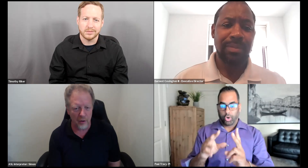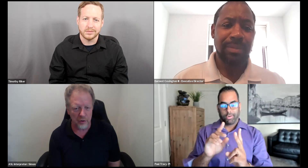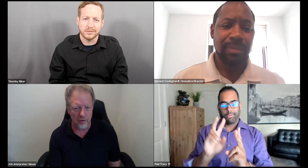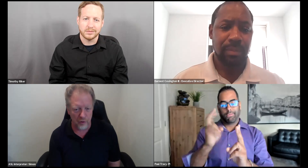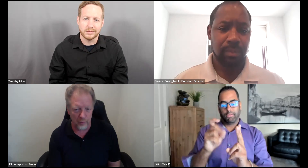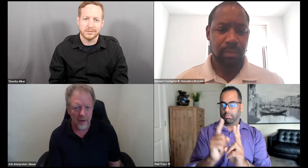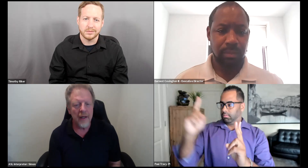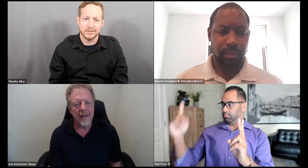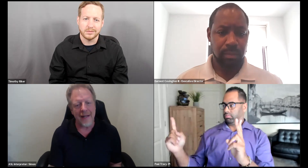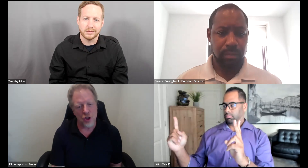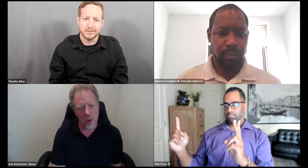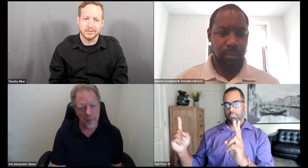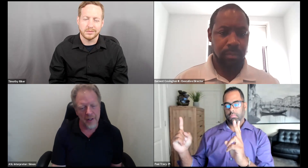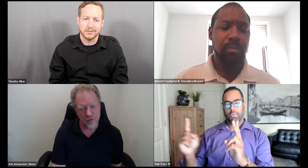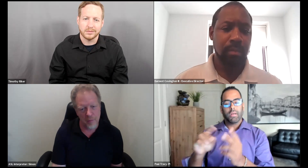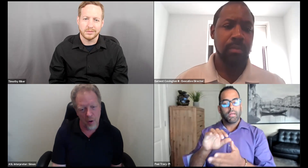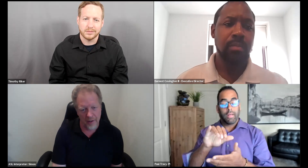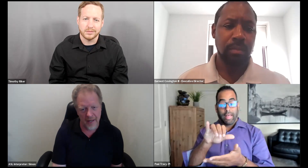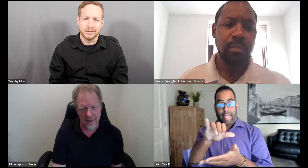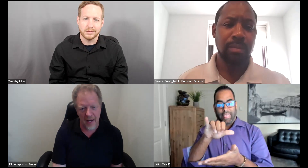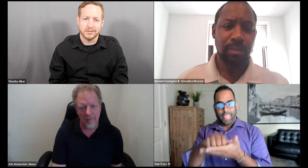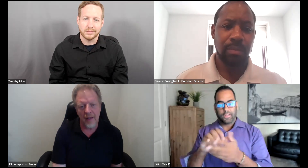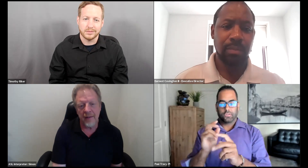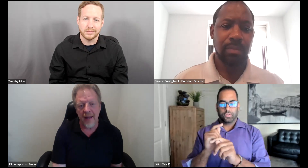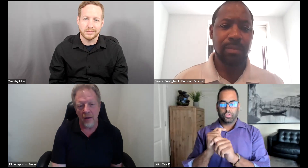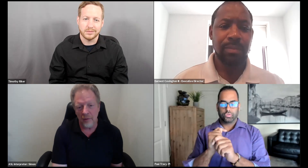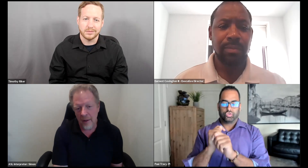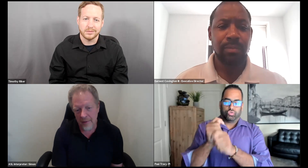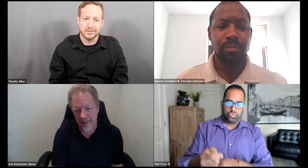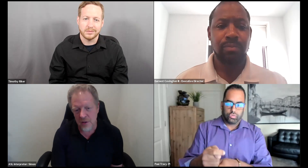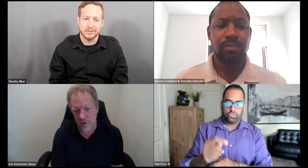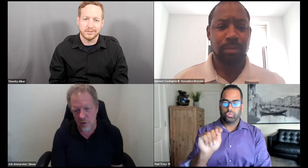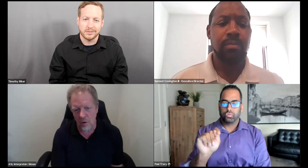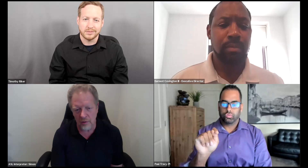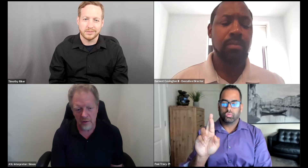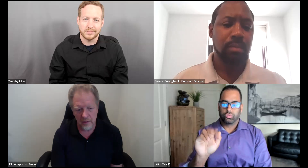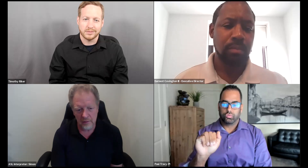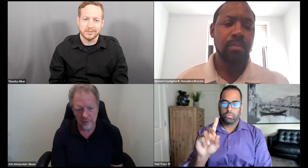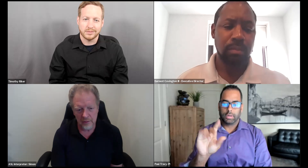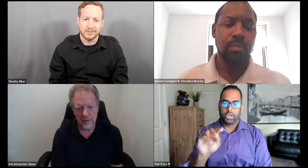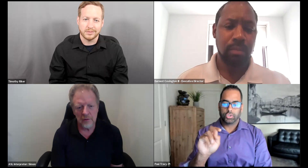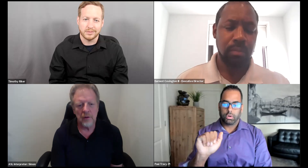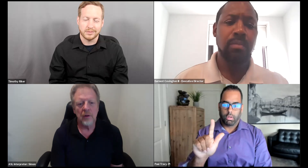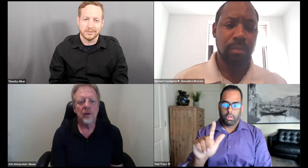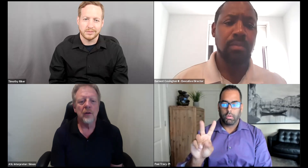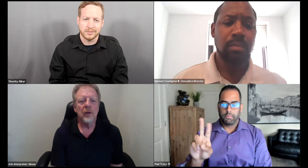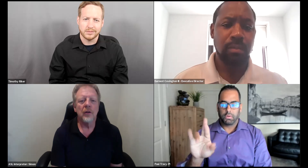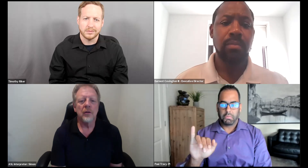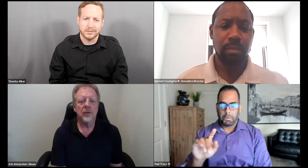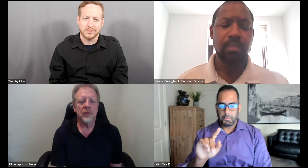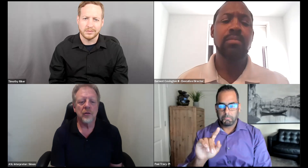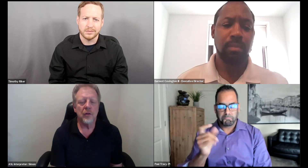same enclosure of the room, the interpreter is remote at that time. Now, this is what's called,